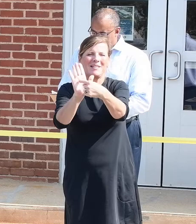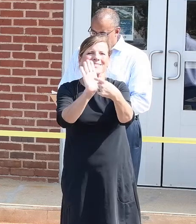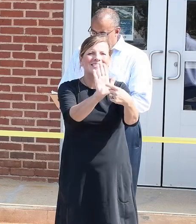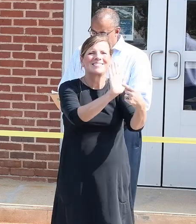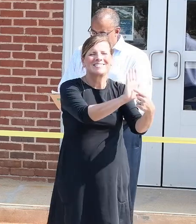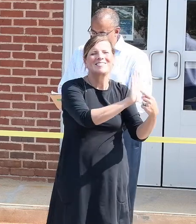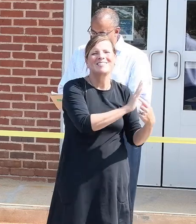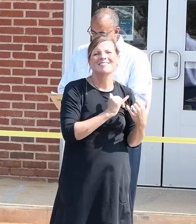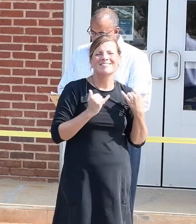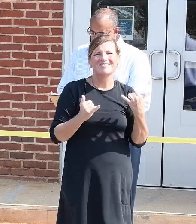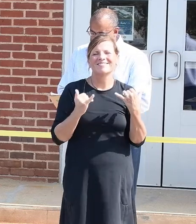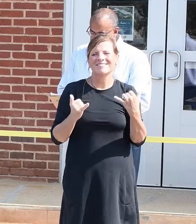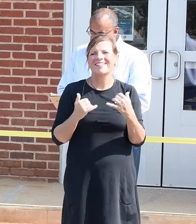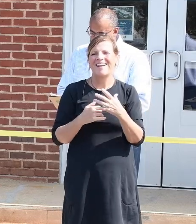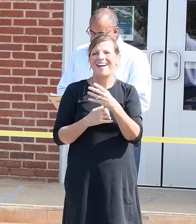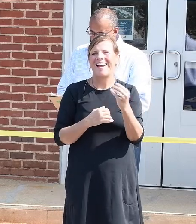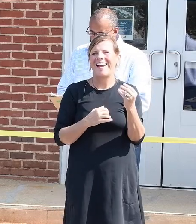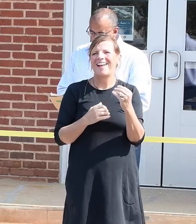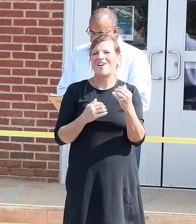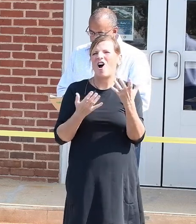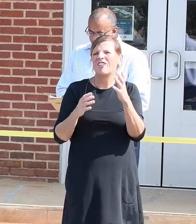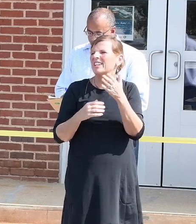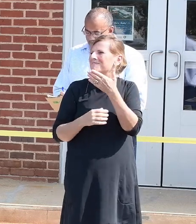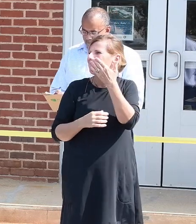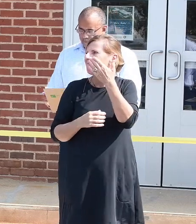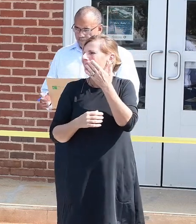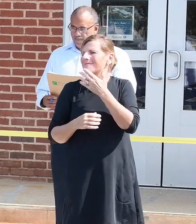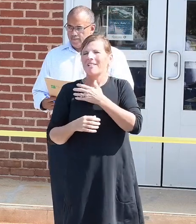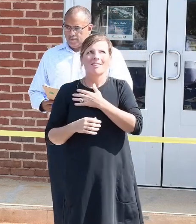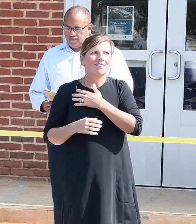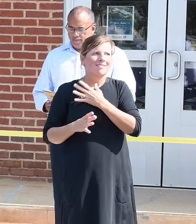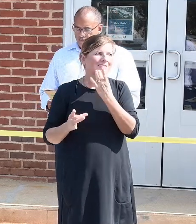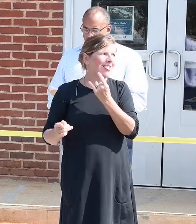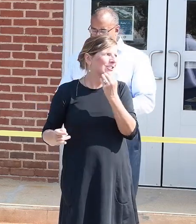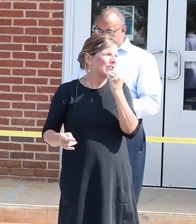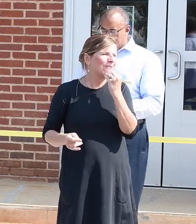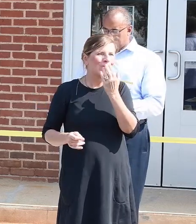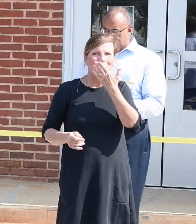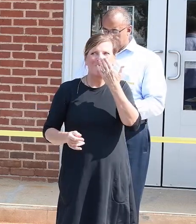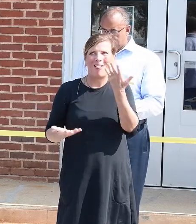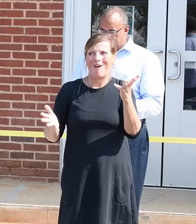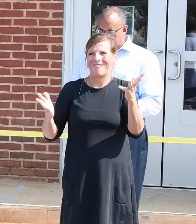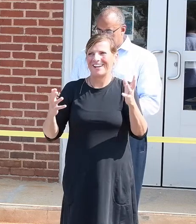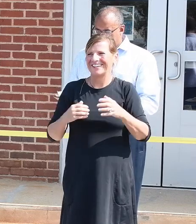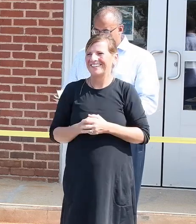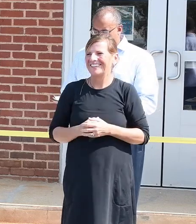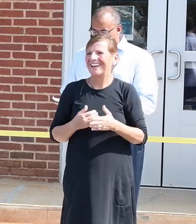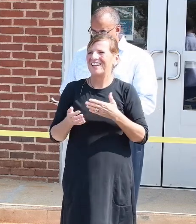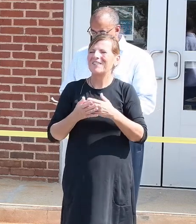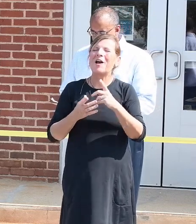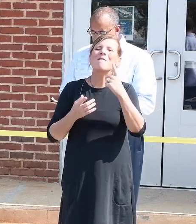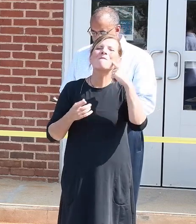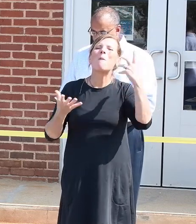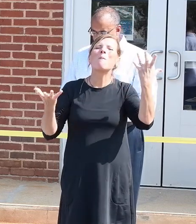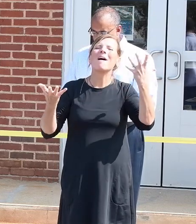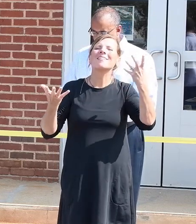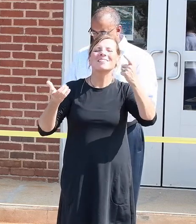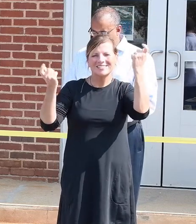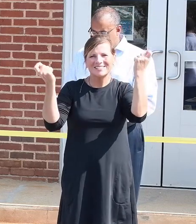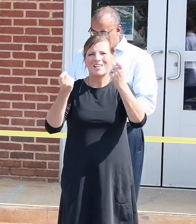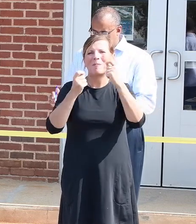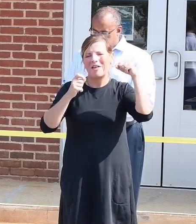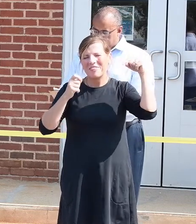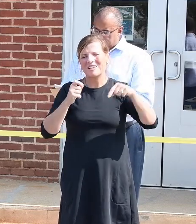to have some, we can already smell it, fabulous food, okay, in celebration of this unique and